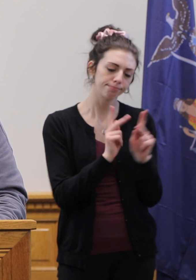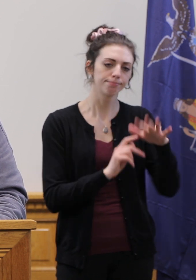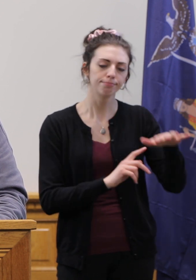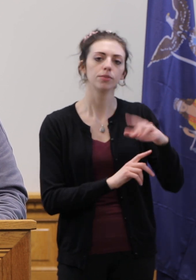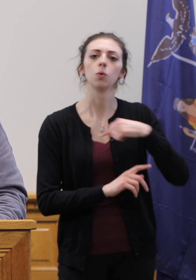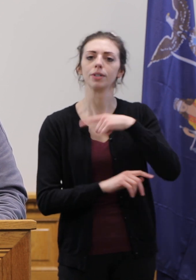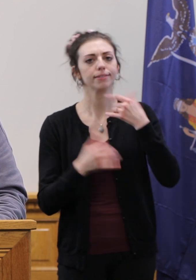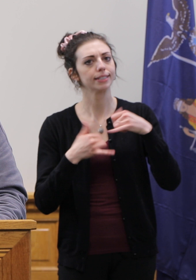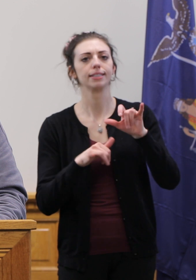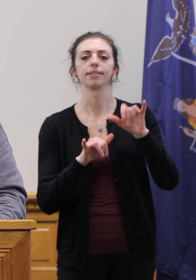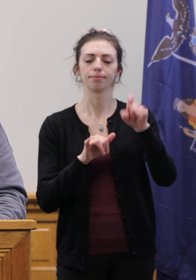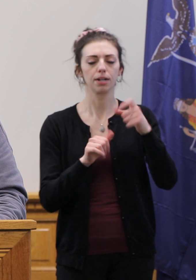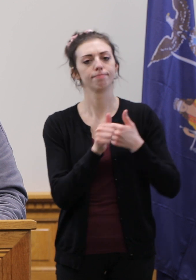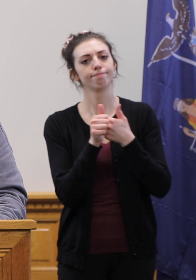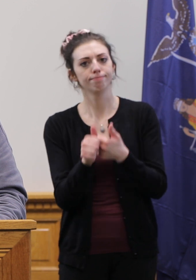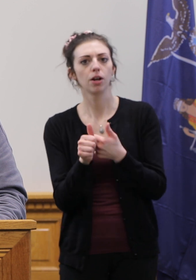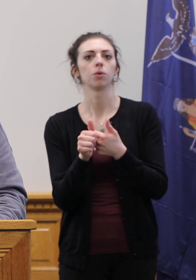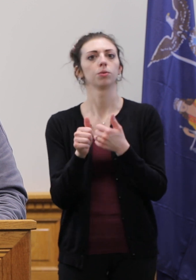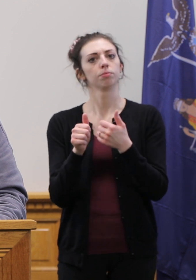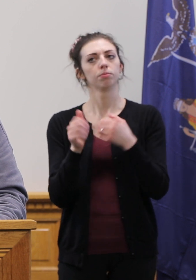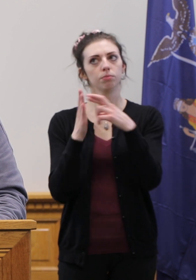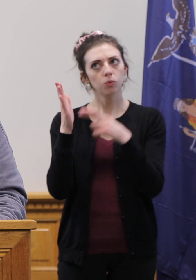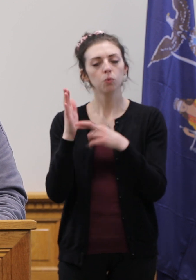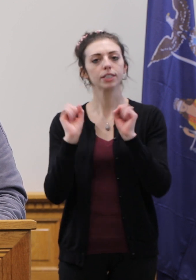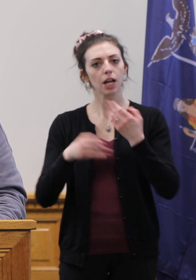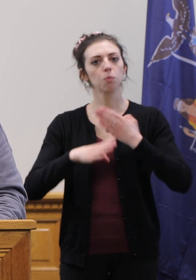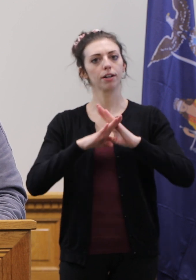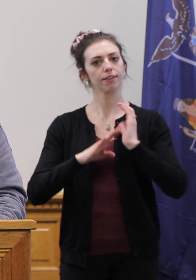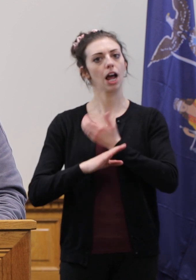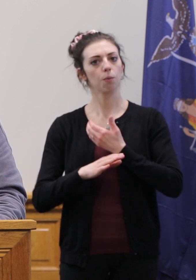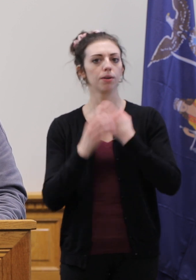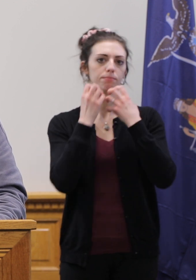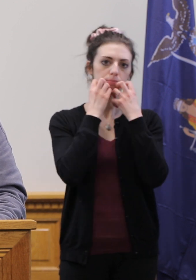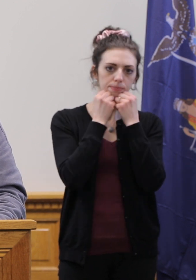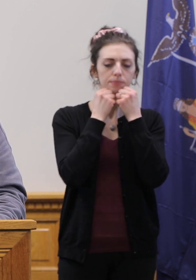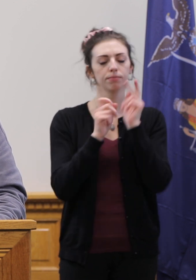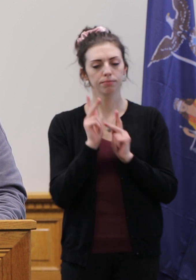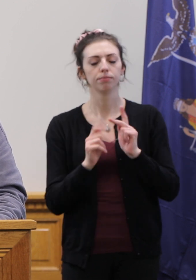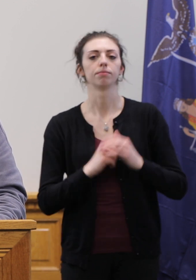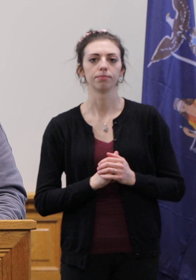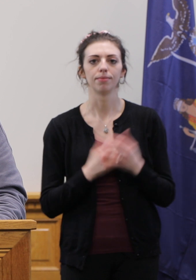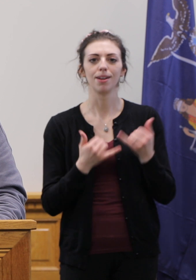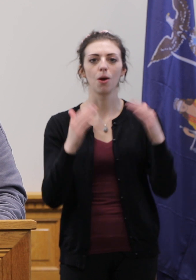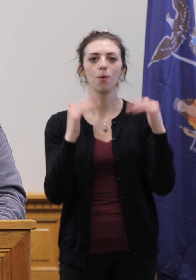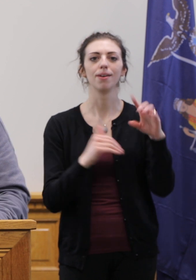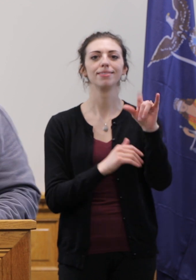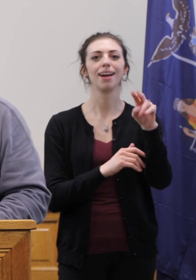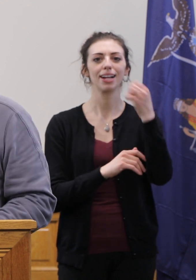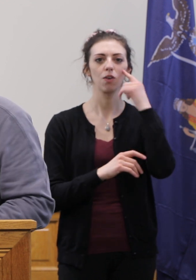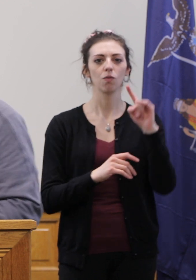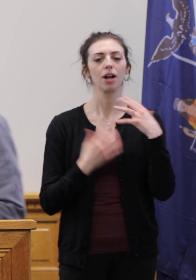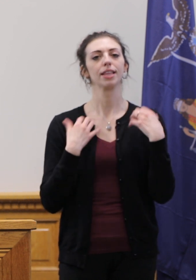preventative measures to protect ourselves and our loved ones. And now I invite Diane to give the Health Department's report.